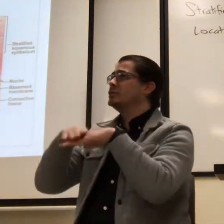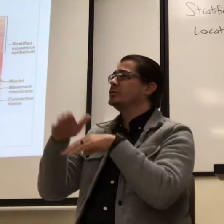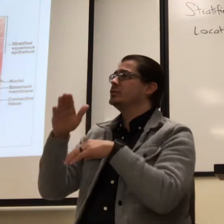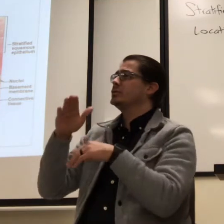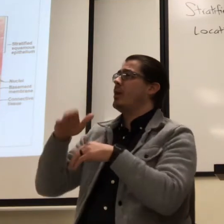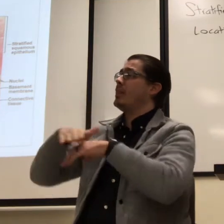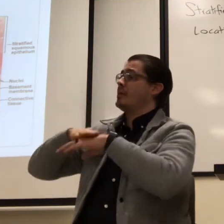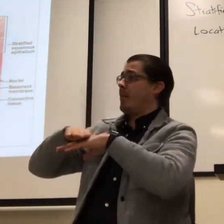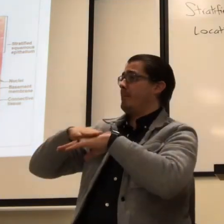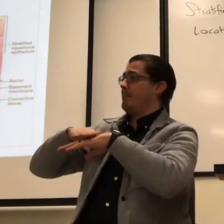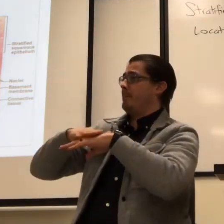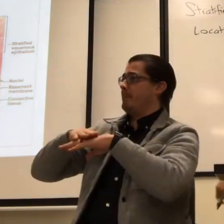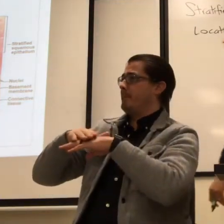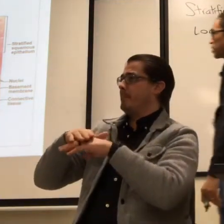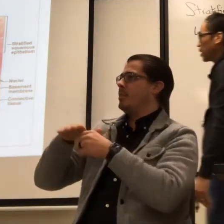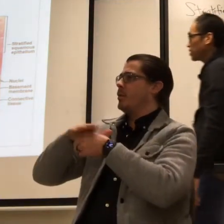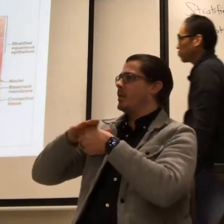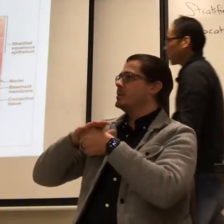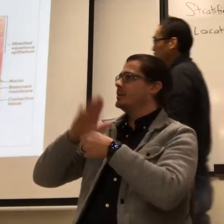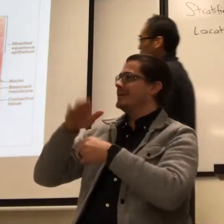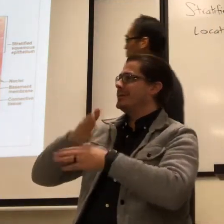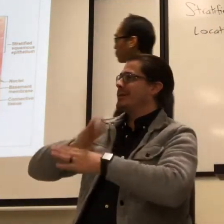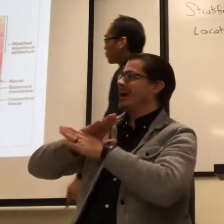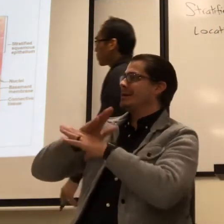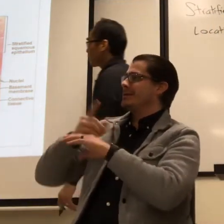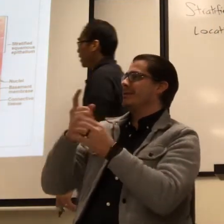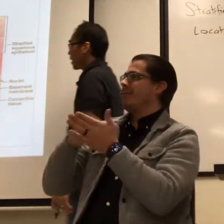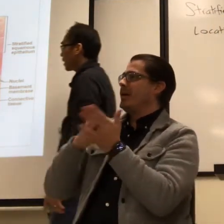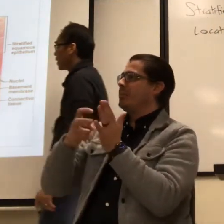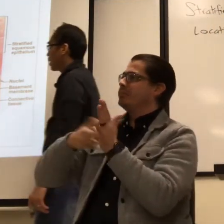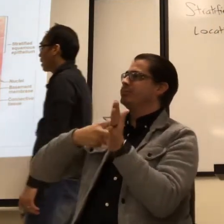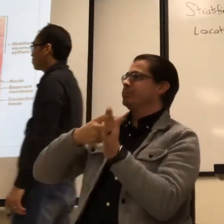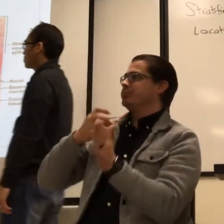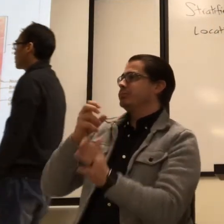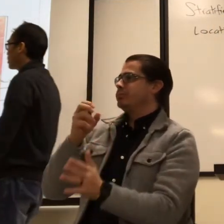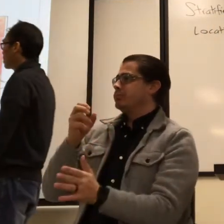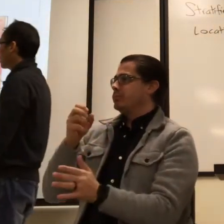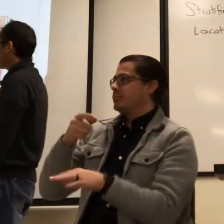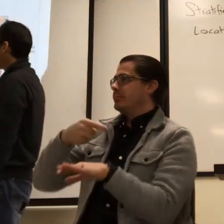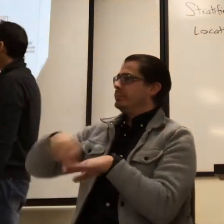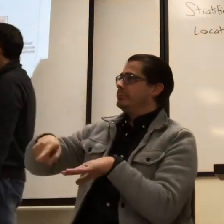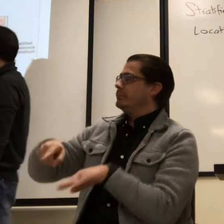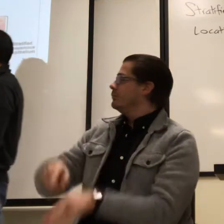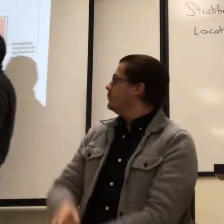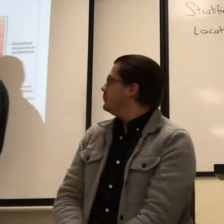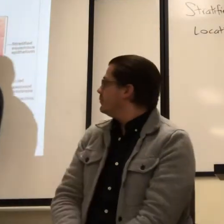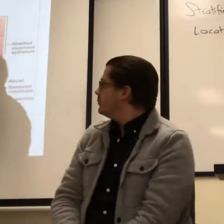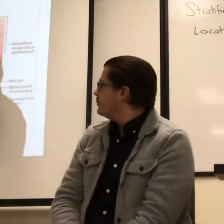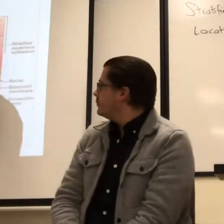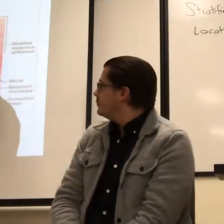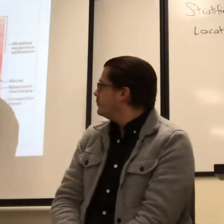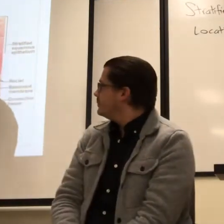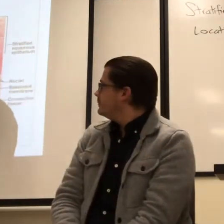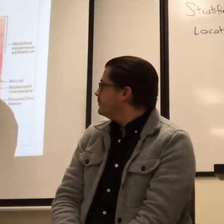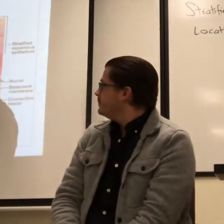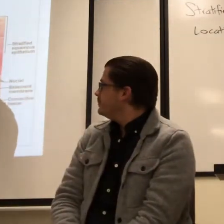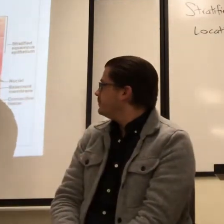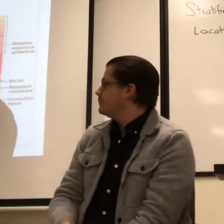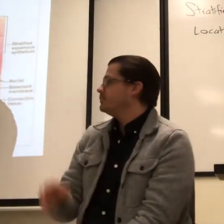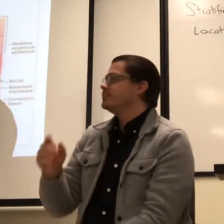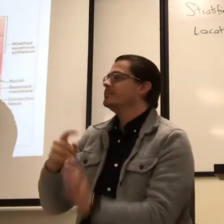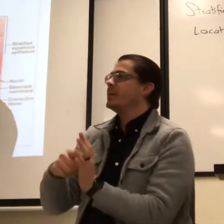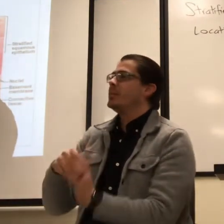the locations are where you need protection against abrasion. And for example, you know,